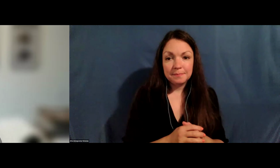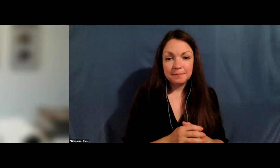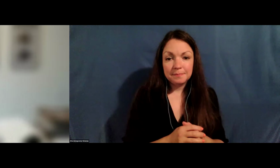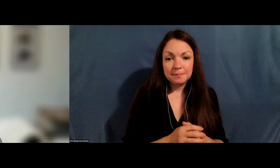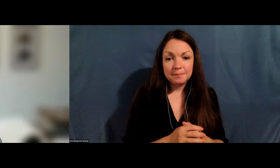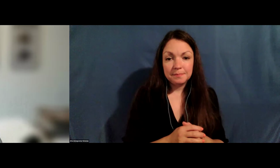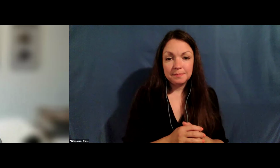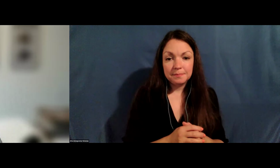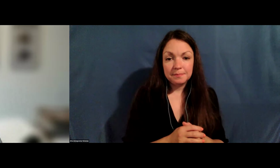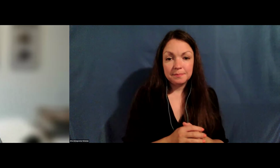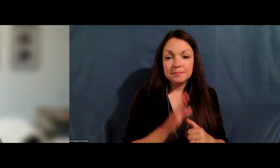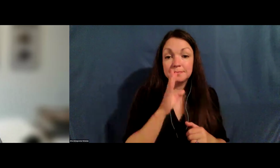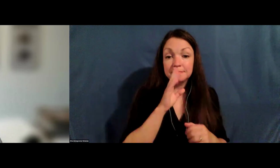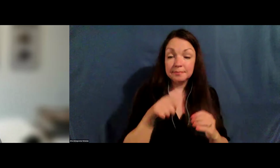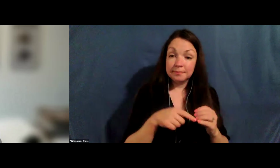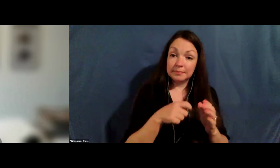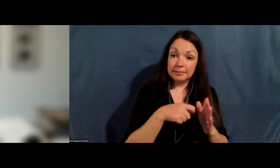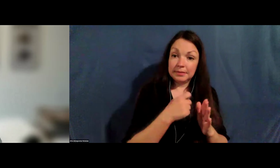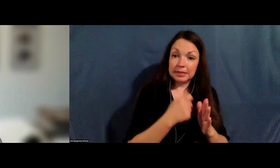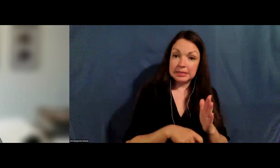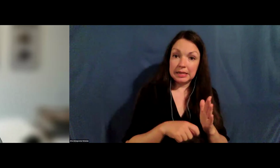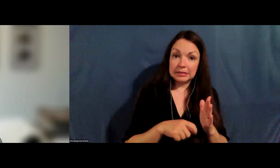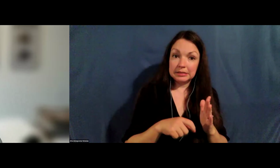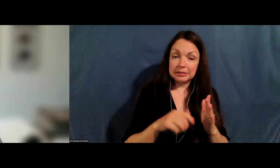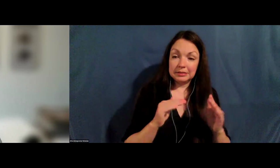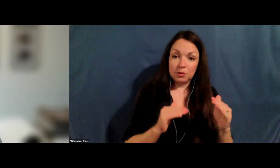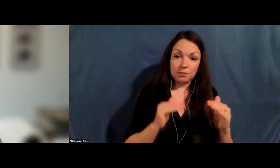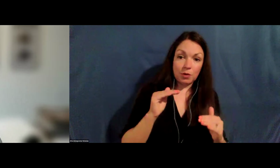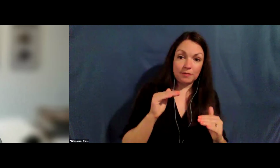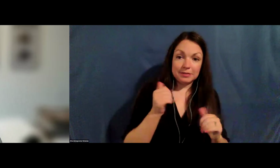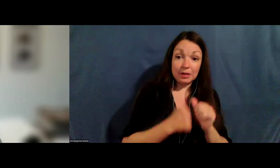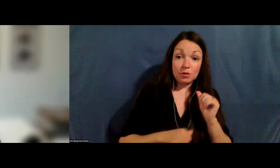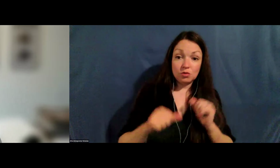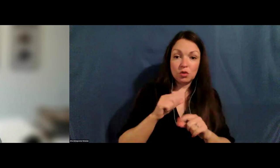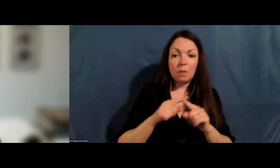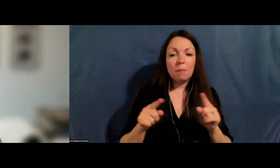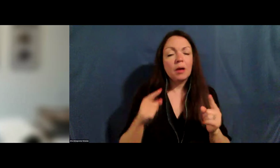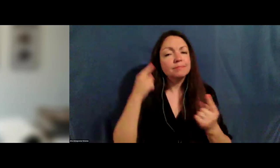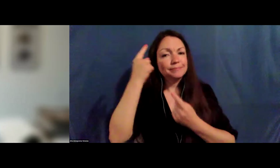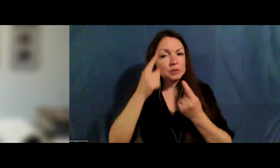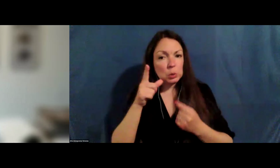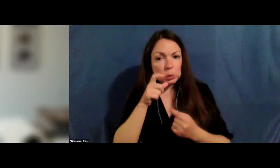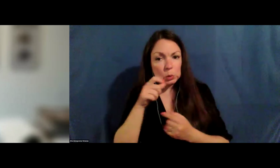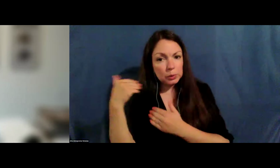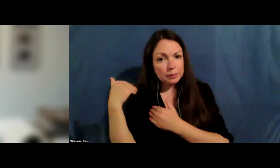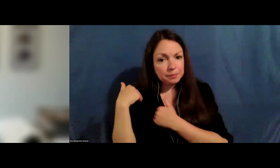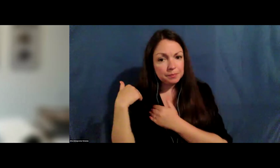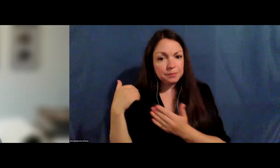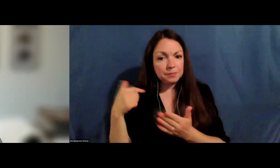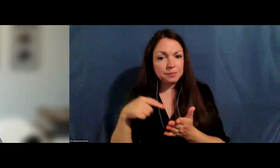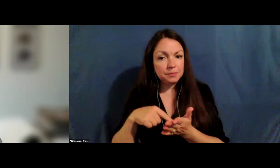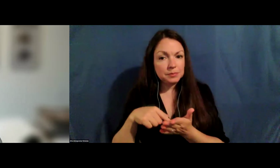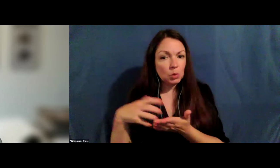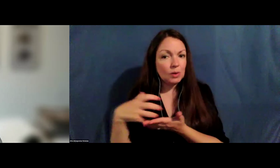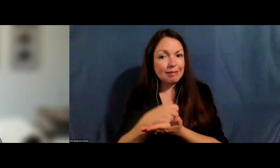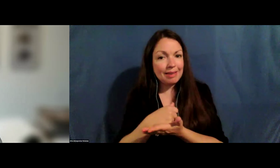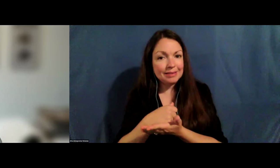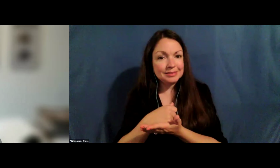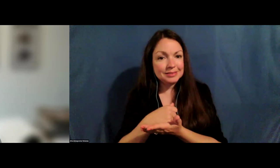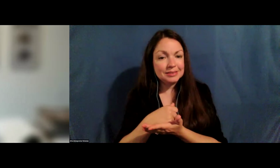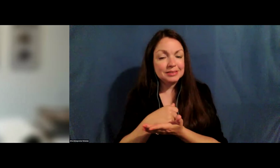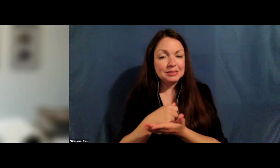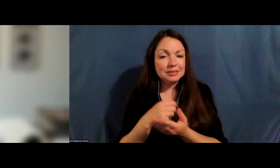how these taxes offset each other. But who has a duty to collect and remit sales tax? That's an important